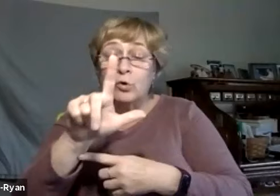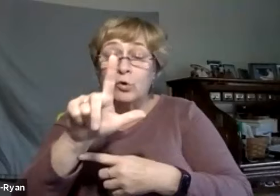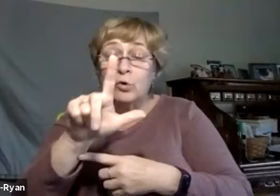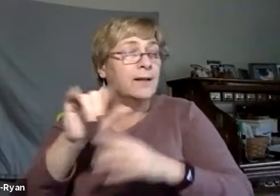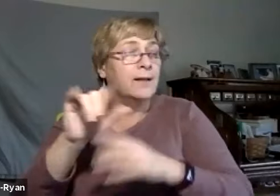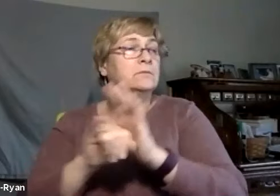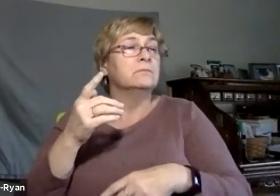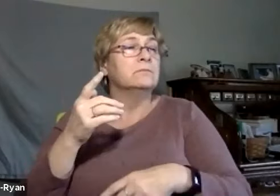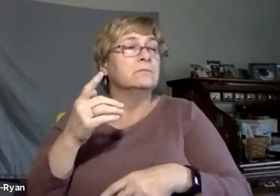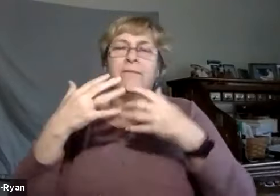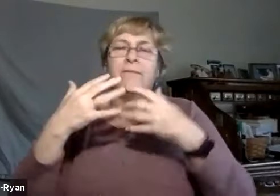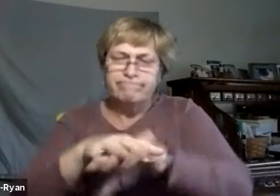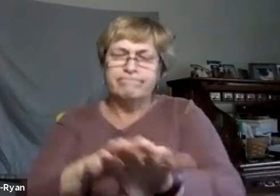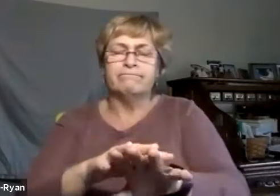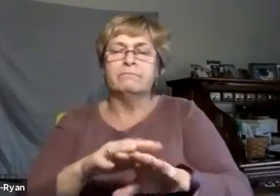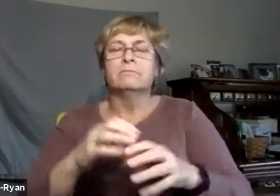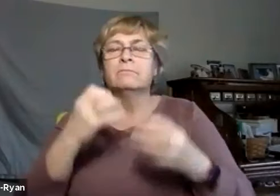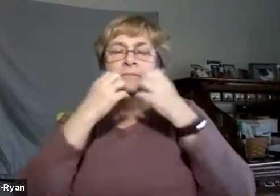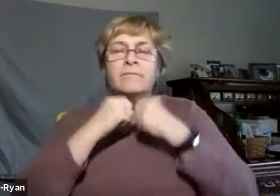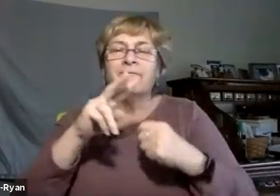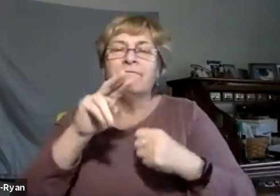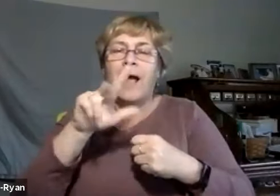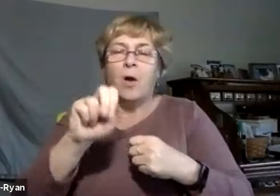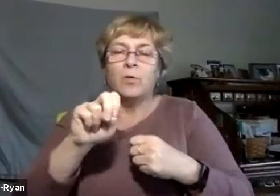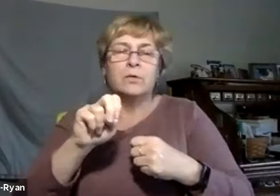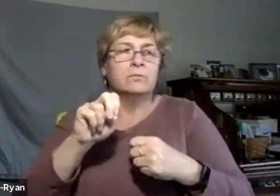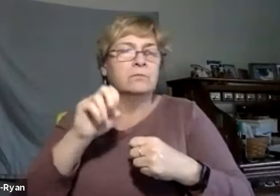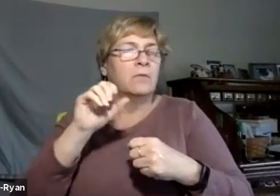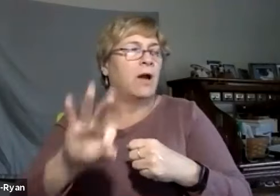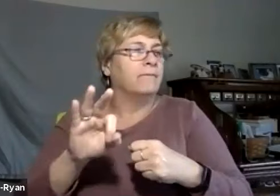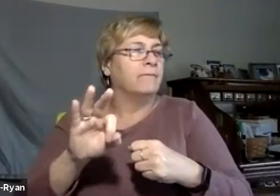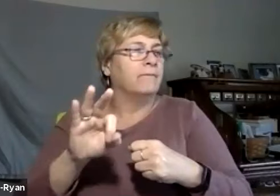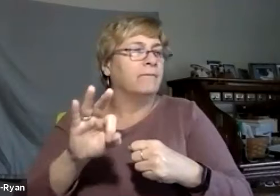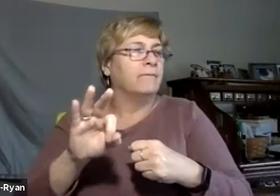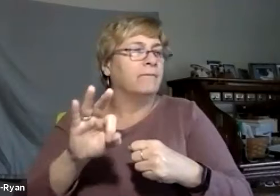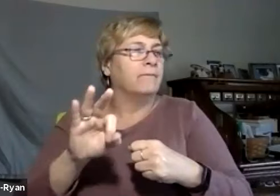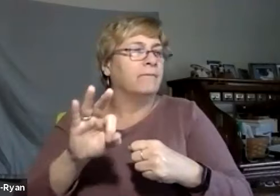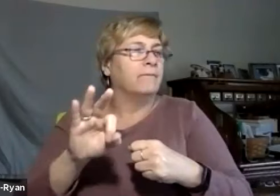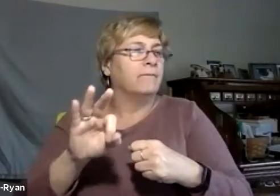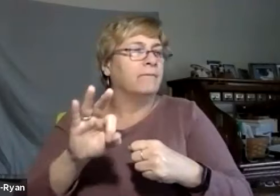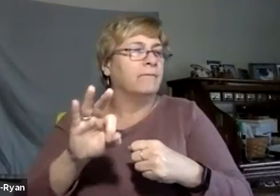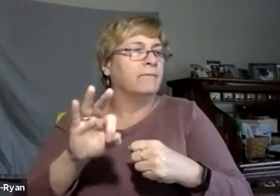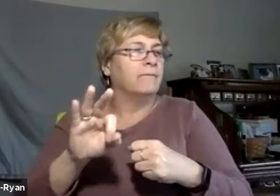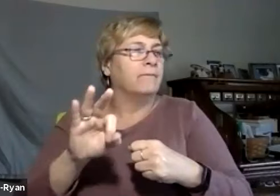someone who is bicultural, means that they could easily entrench themselves